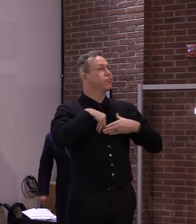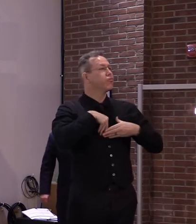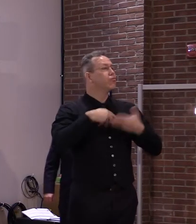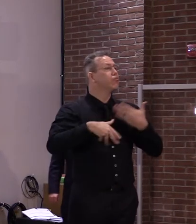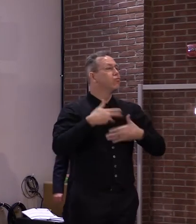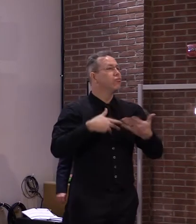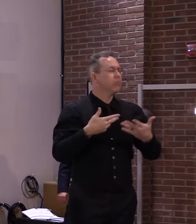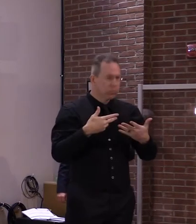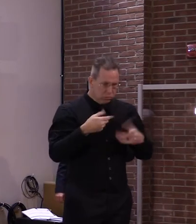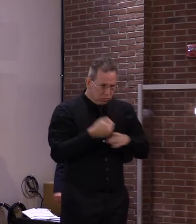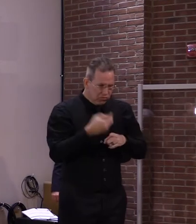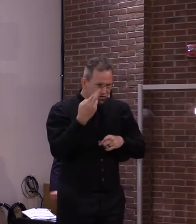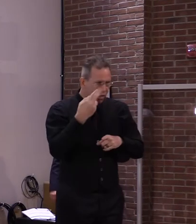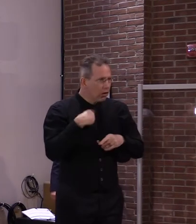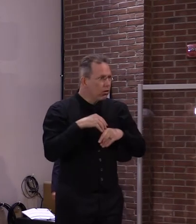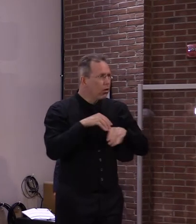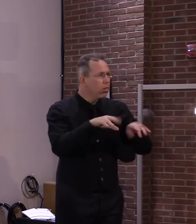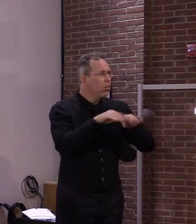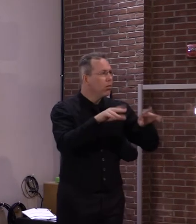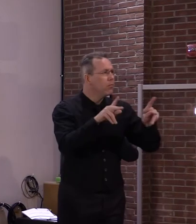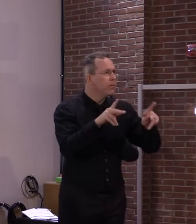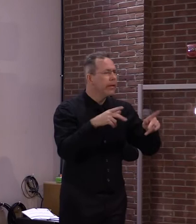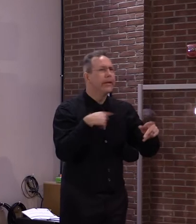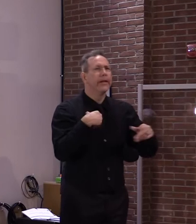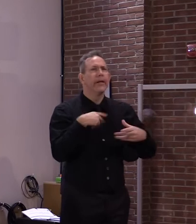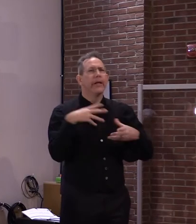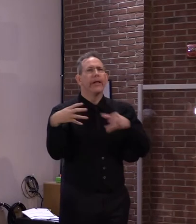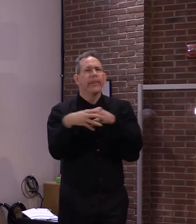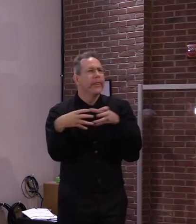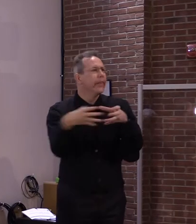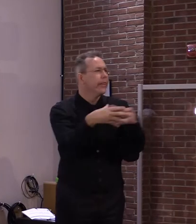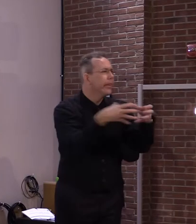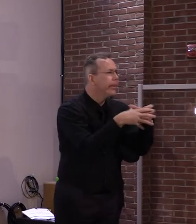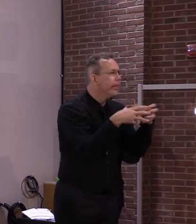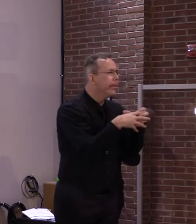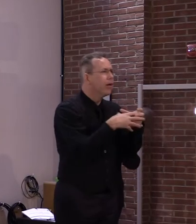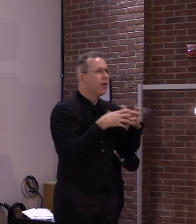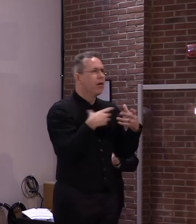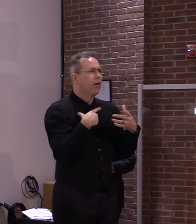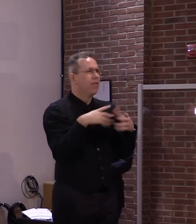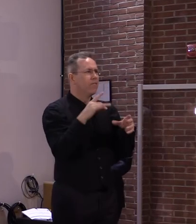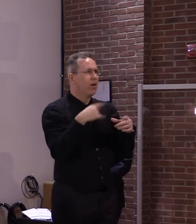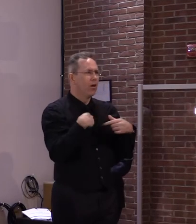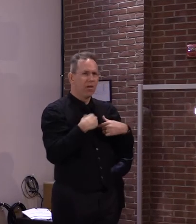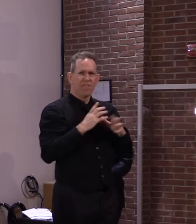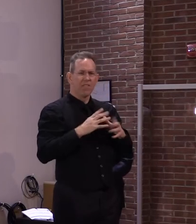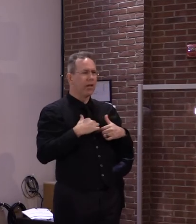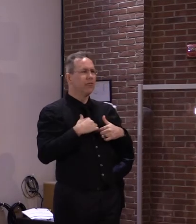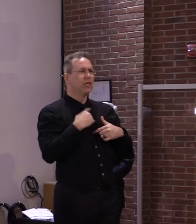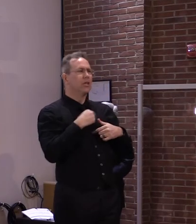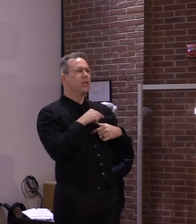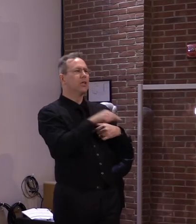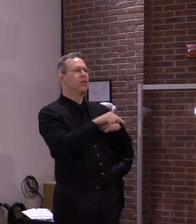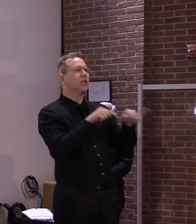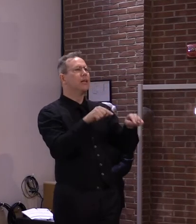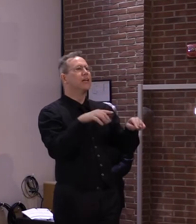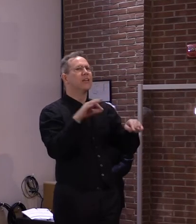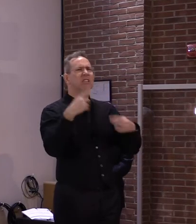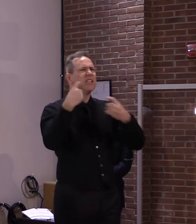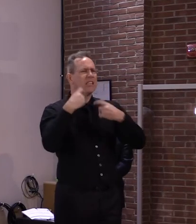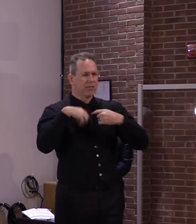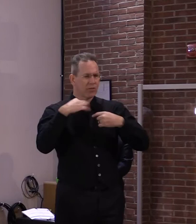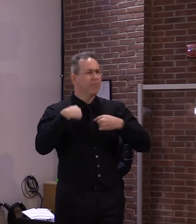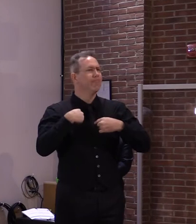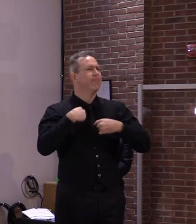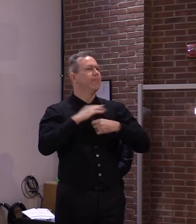containment is actually identifying cases and people who wouldn't have thought they have it so that they can quickly protect others around